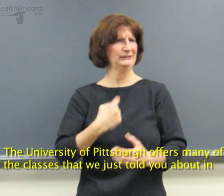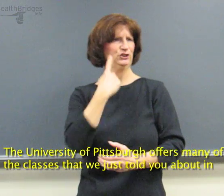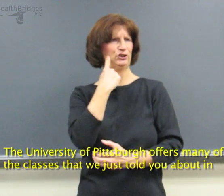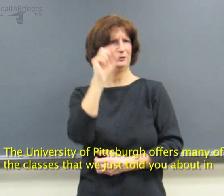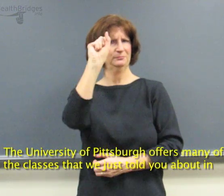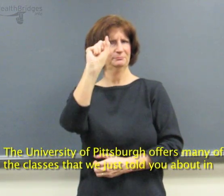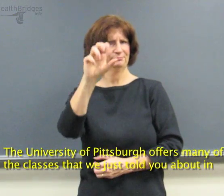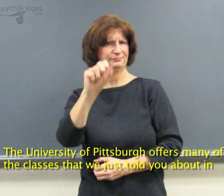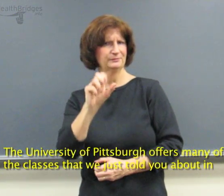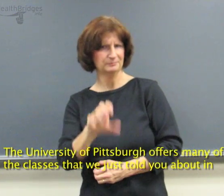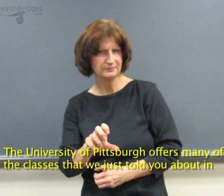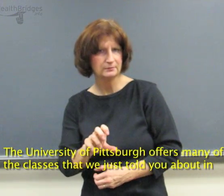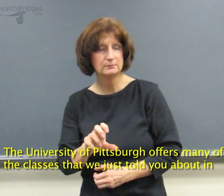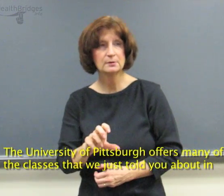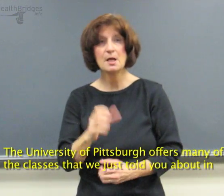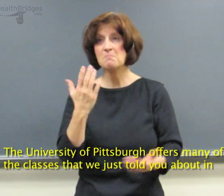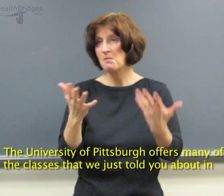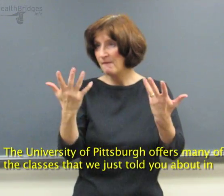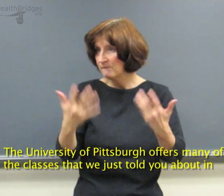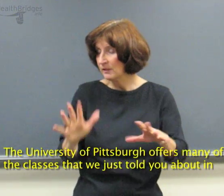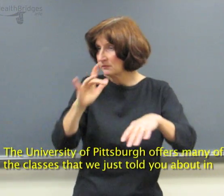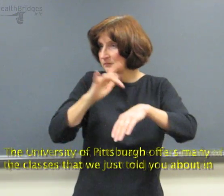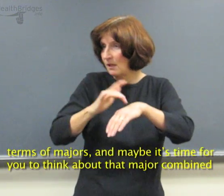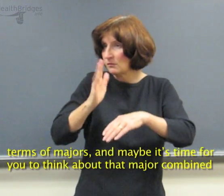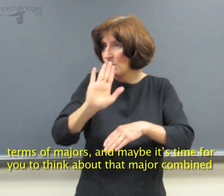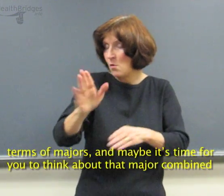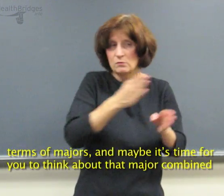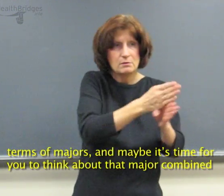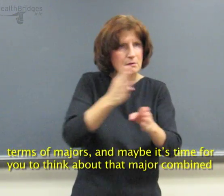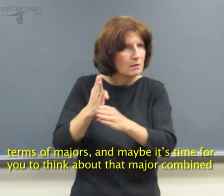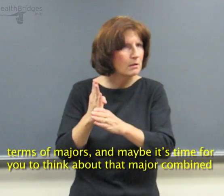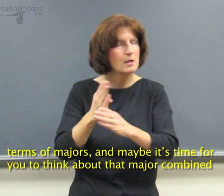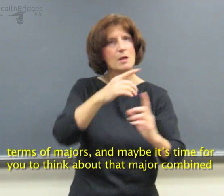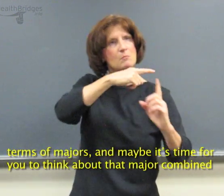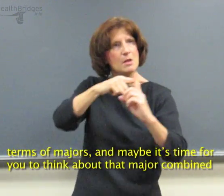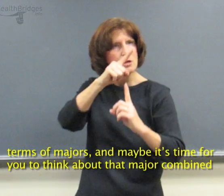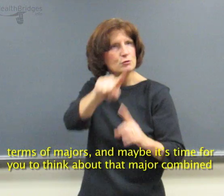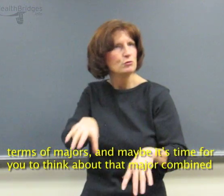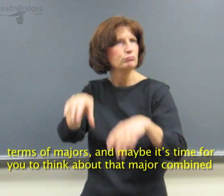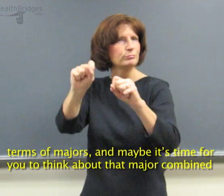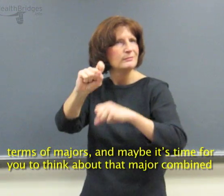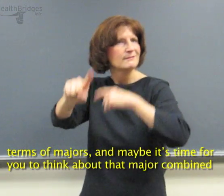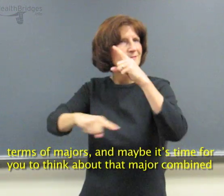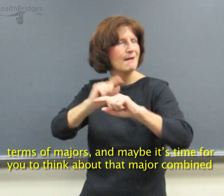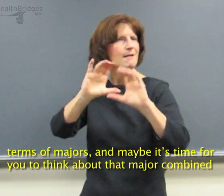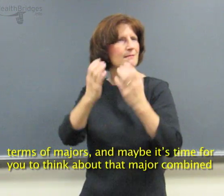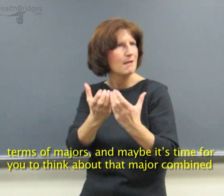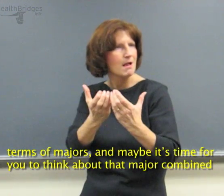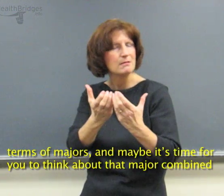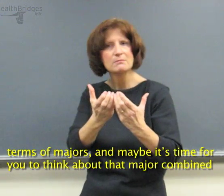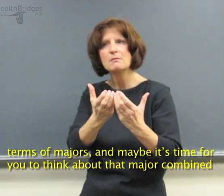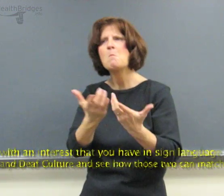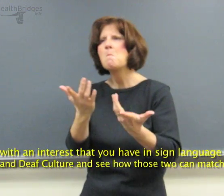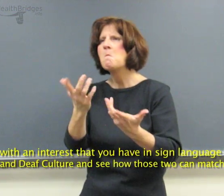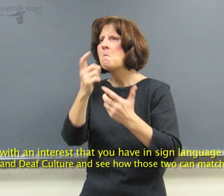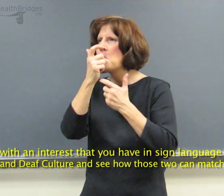right now. The University of Pittsburgh offers many of the classes that we just told you about in terms of